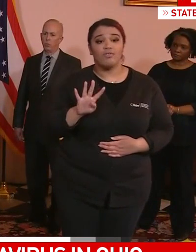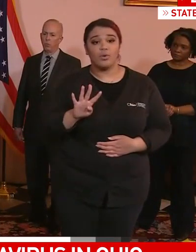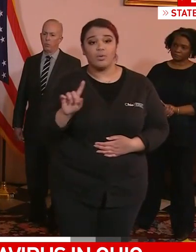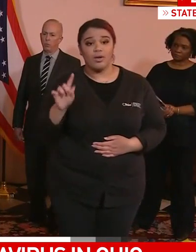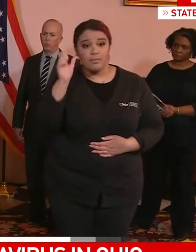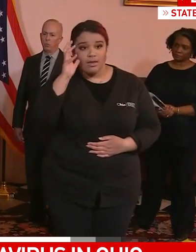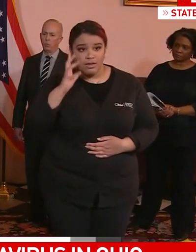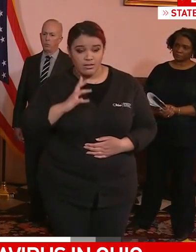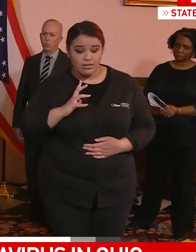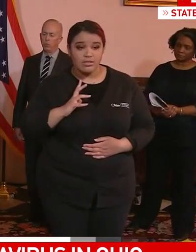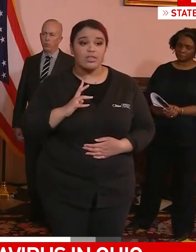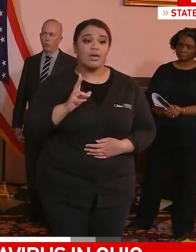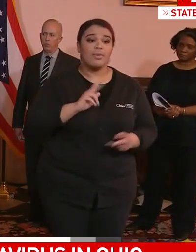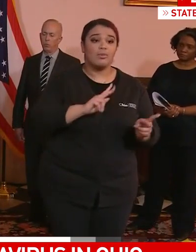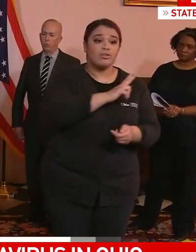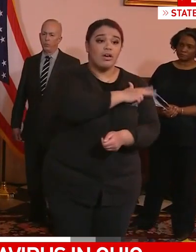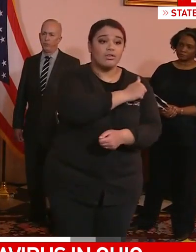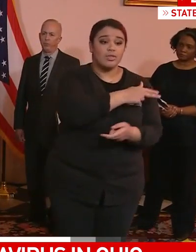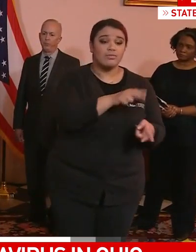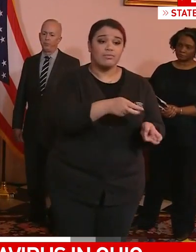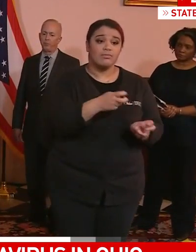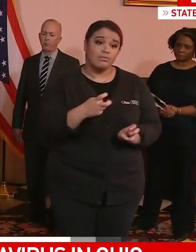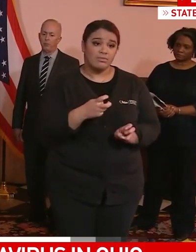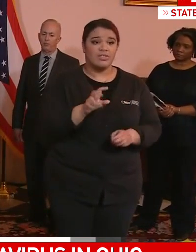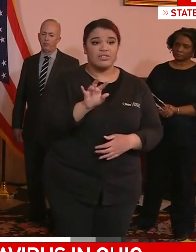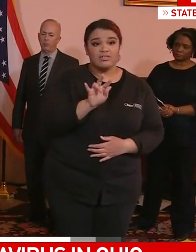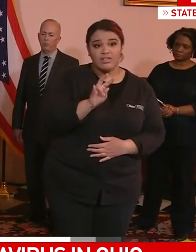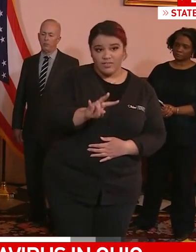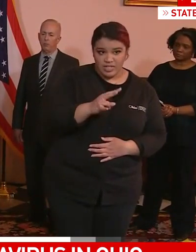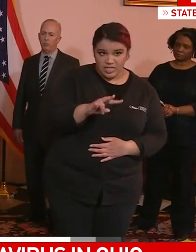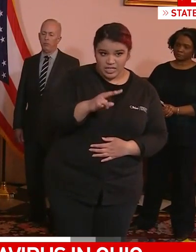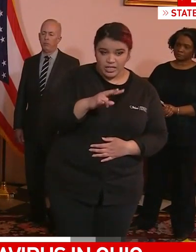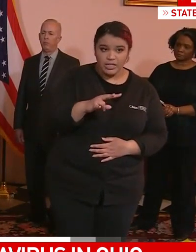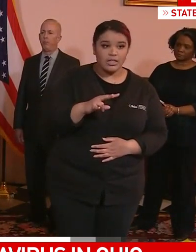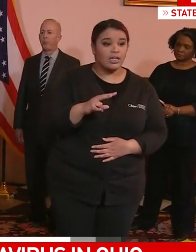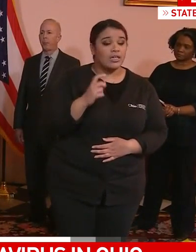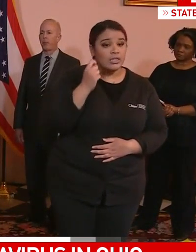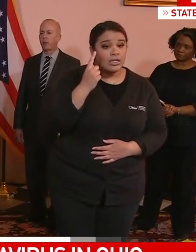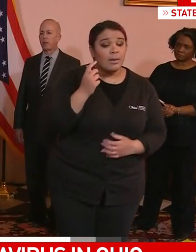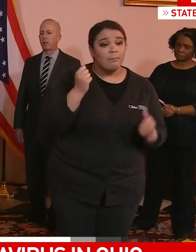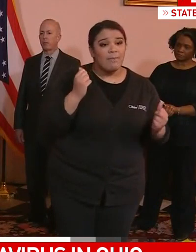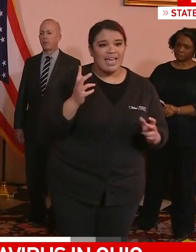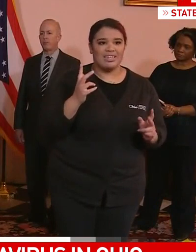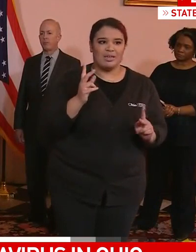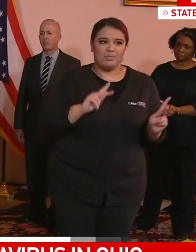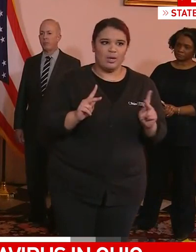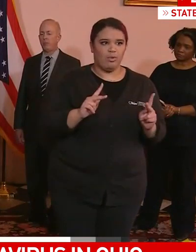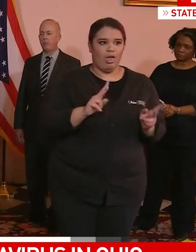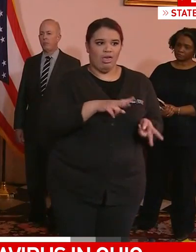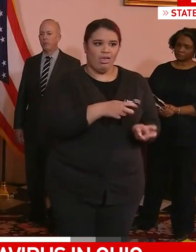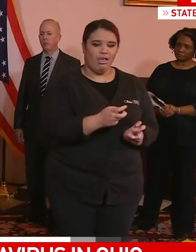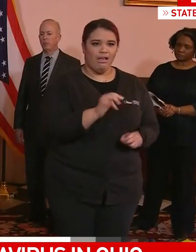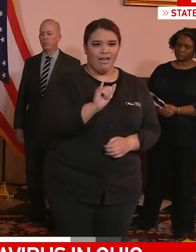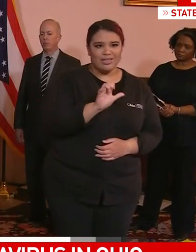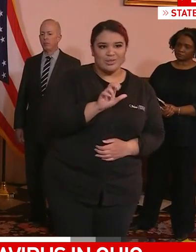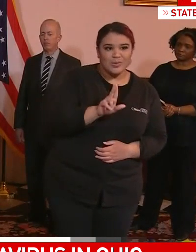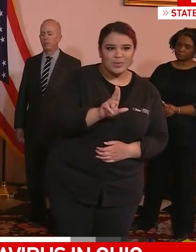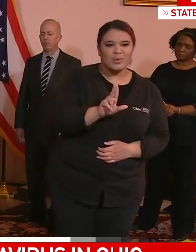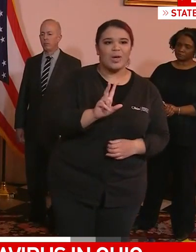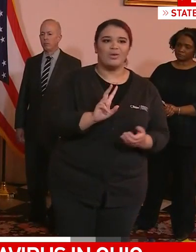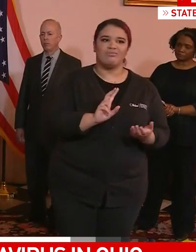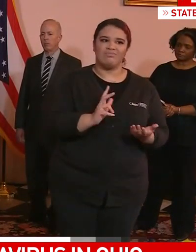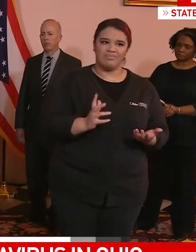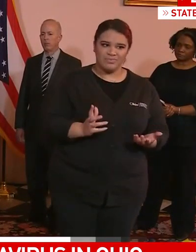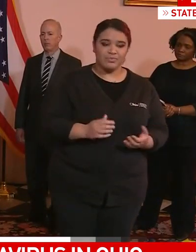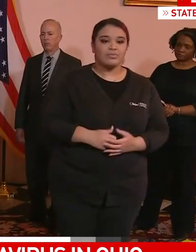Hospitalizations are 17, and there are many ICU hospitalizations included with that, so that's more sick. And we now